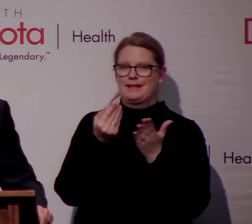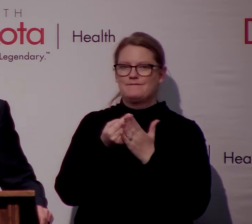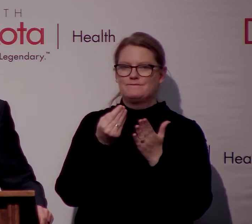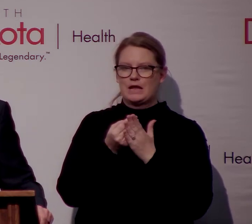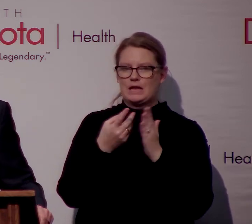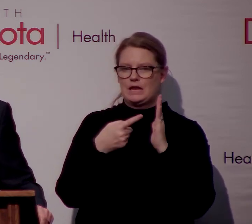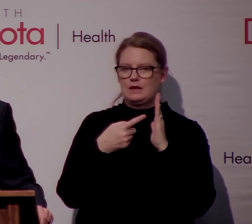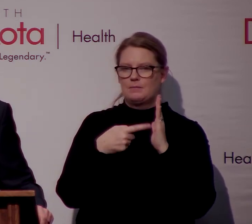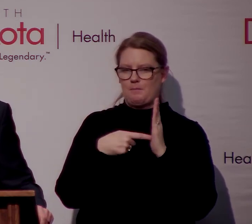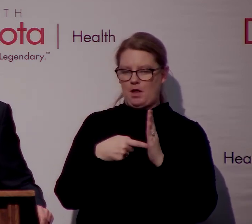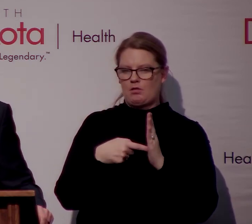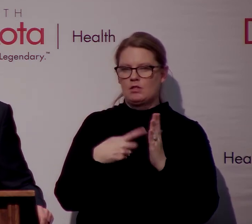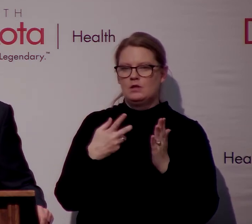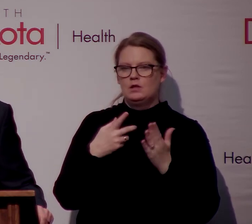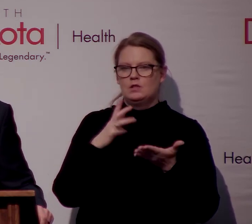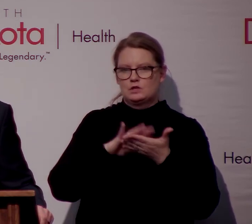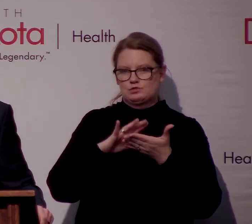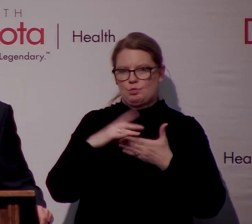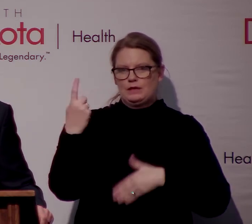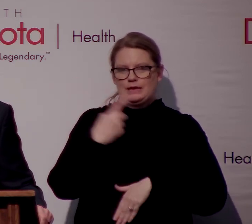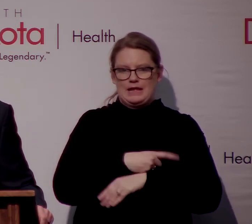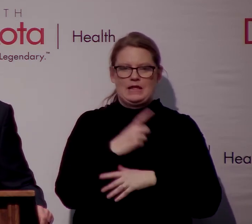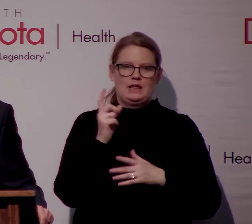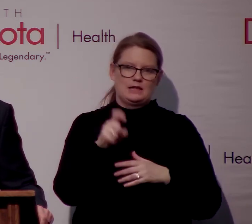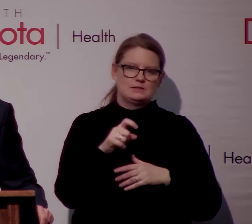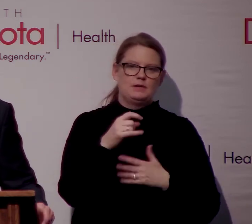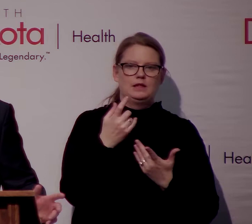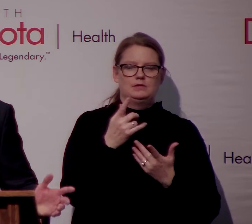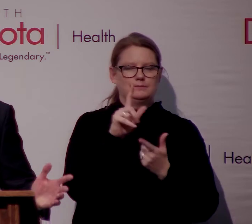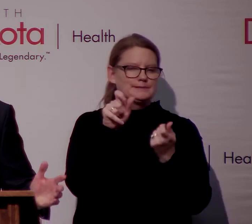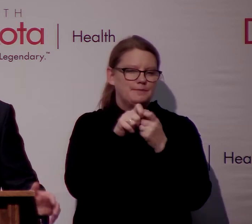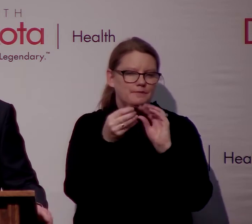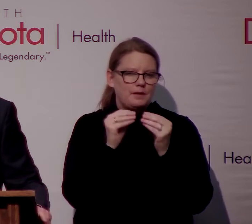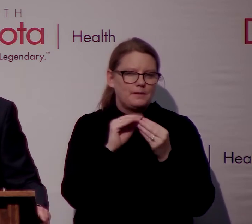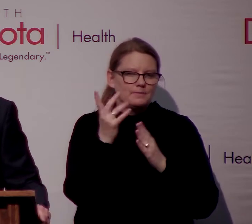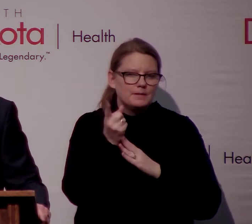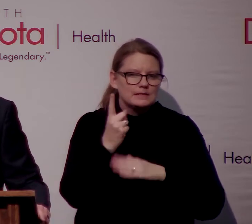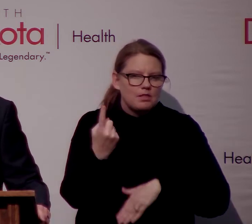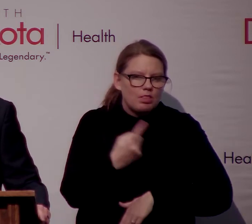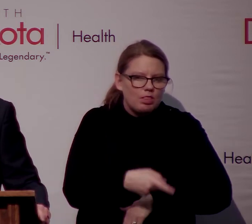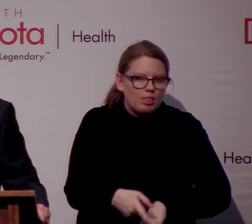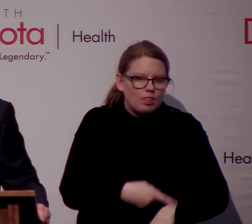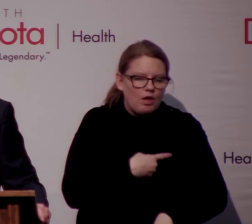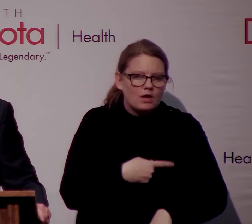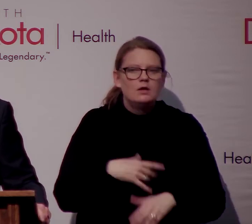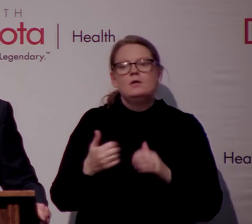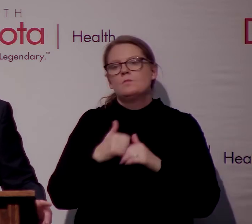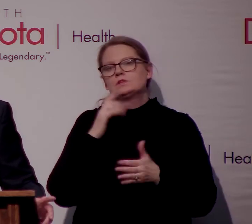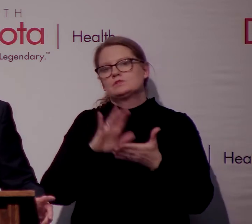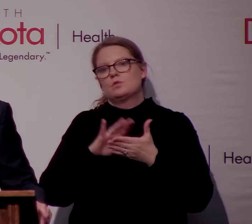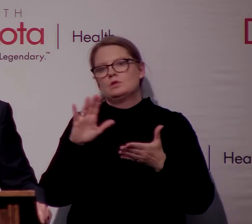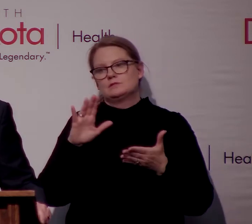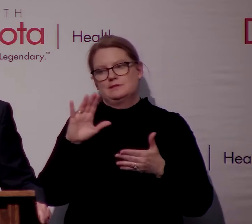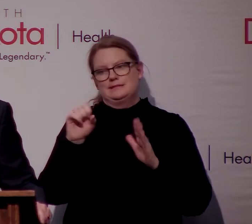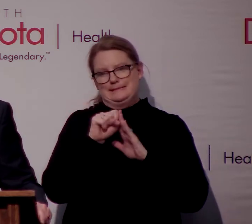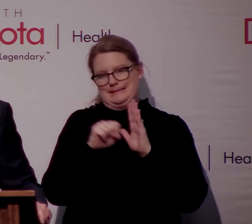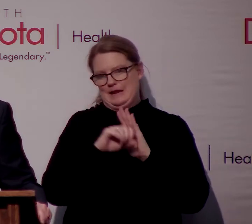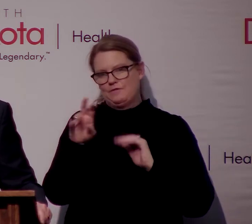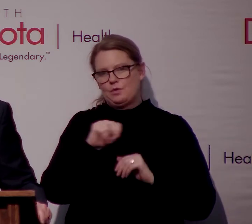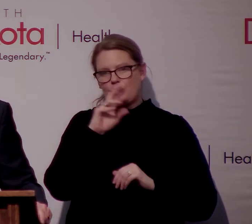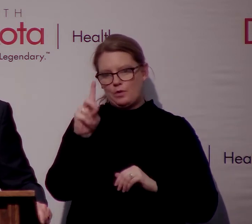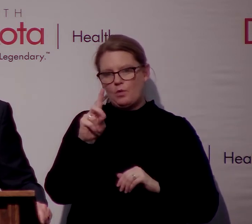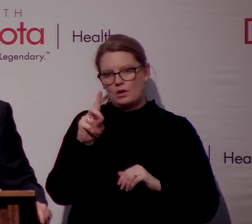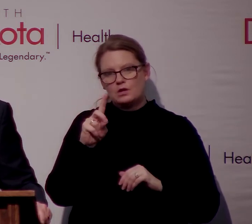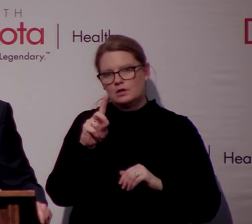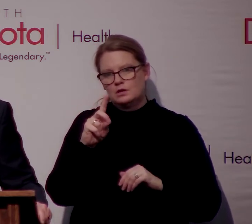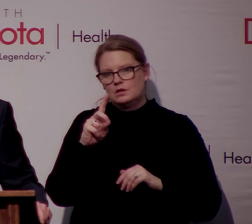model that says that a school day has to be X minutes long. Most of the schools in the state of North Dakota, their school day is at least an hour